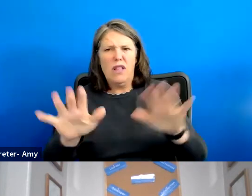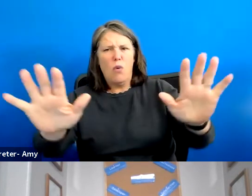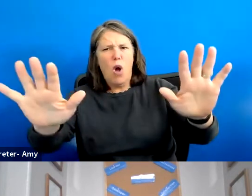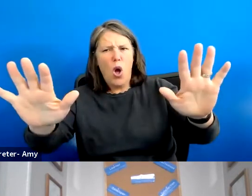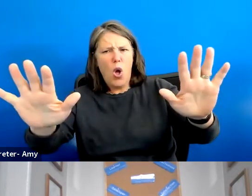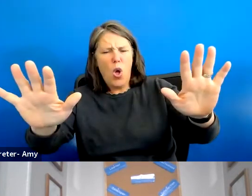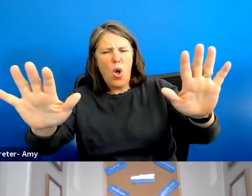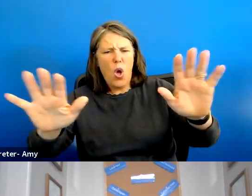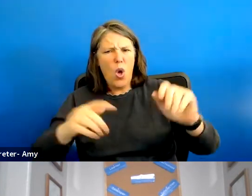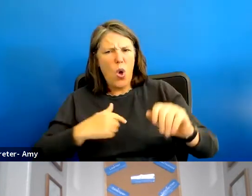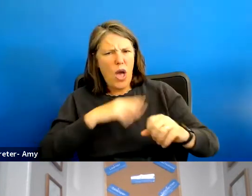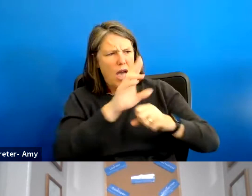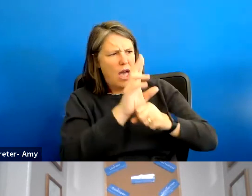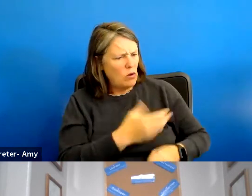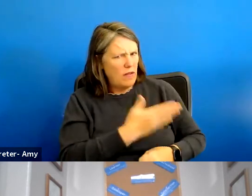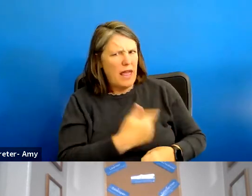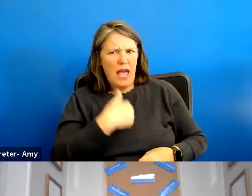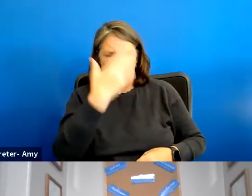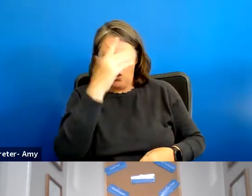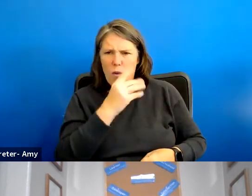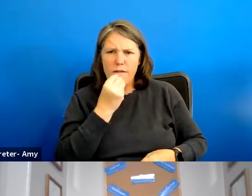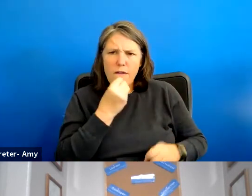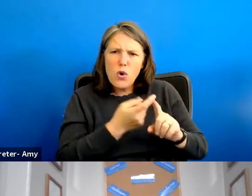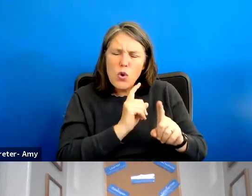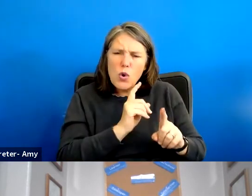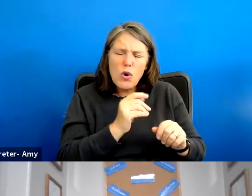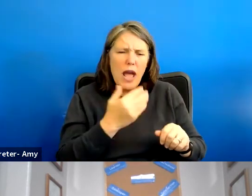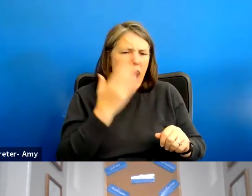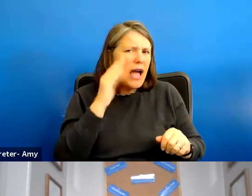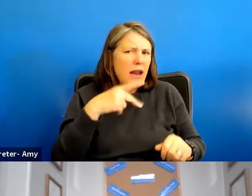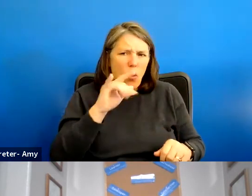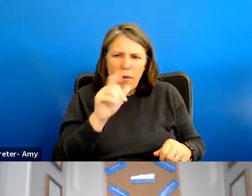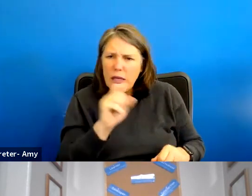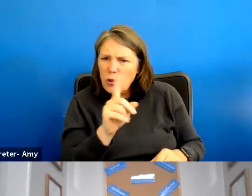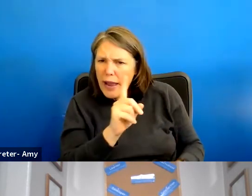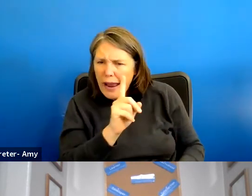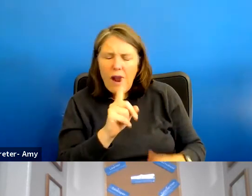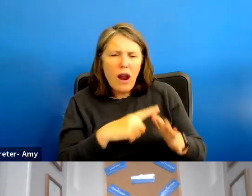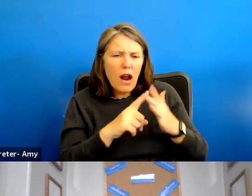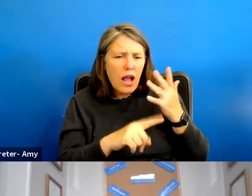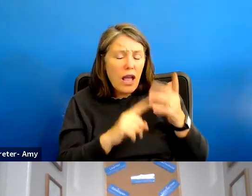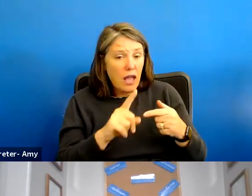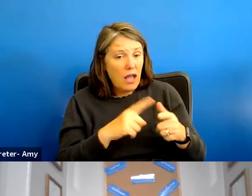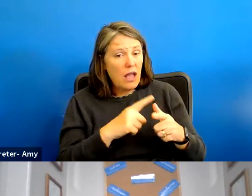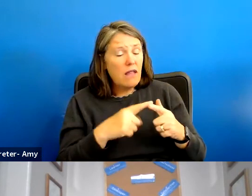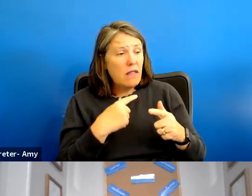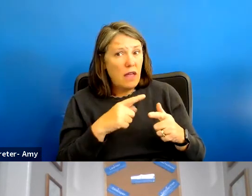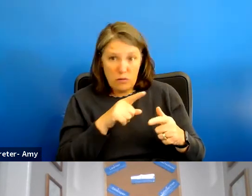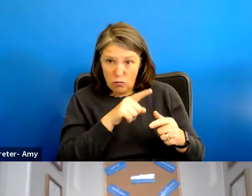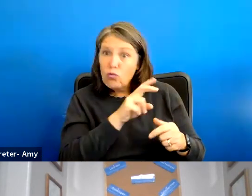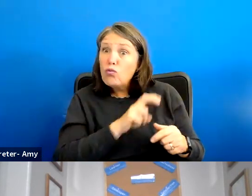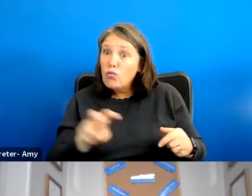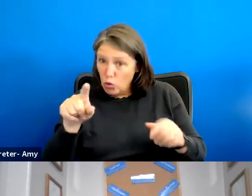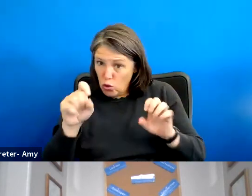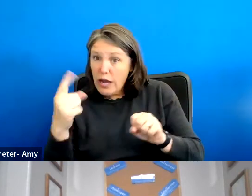no, I'm used to it. I know where my meals are coming from. I know where my pills are. I know. And then, well, we can do this by yourself. You can also